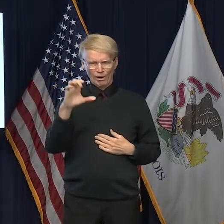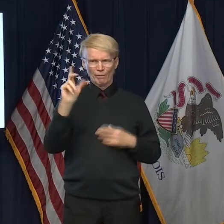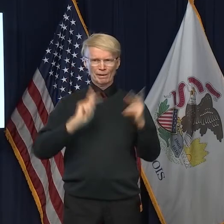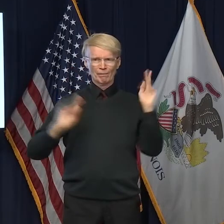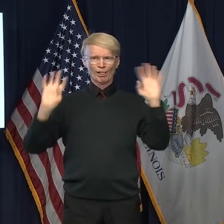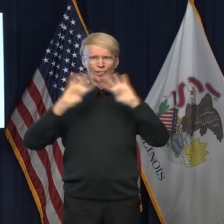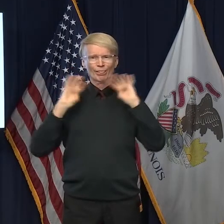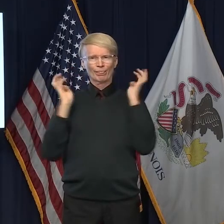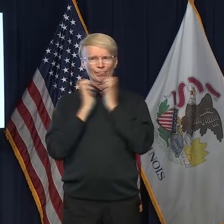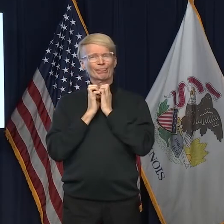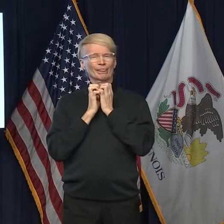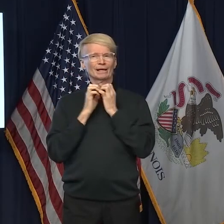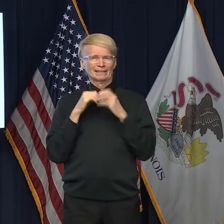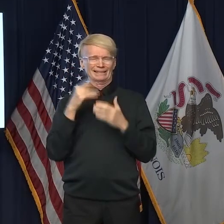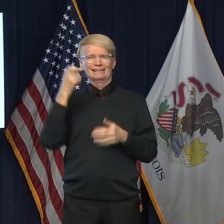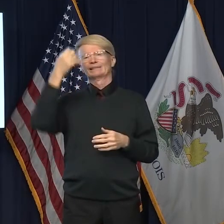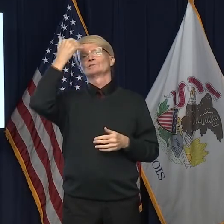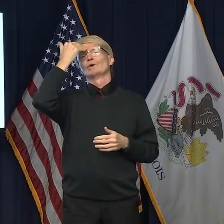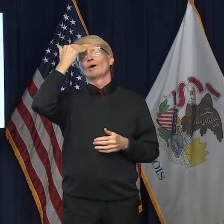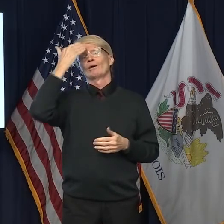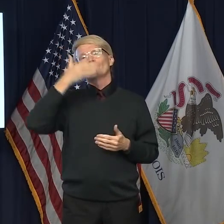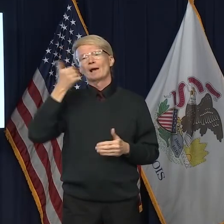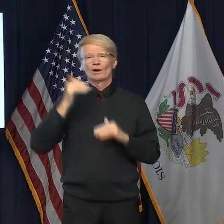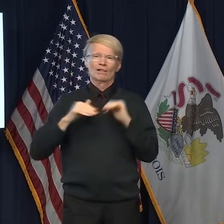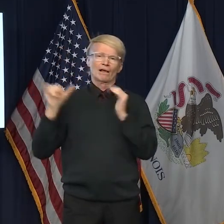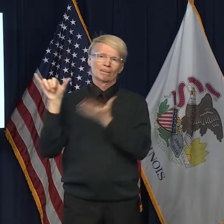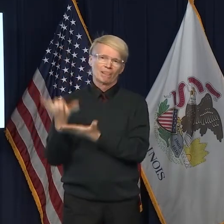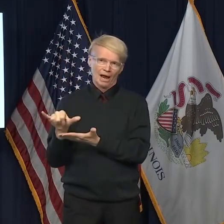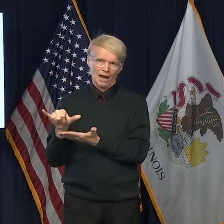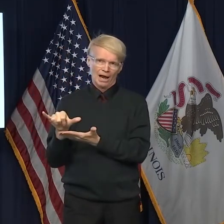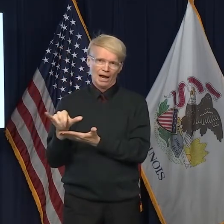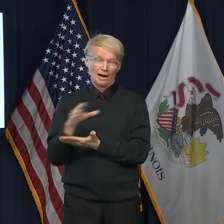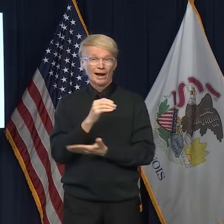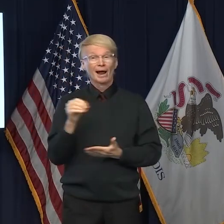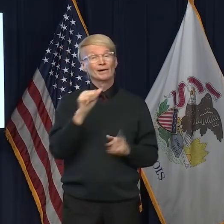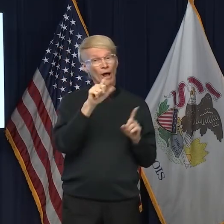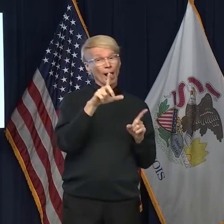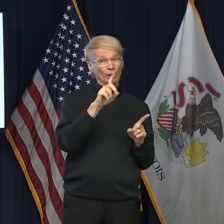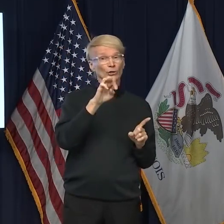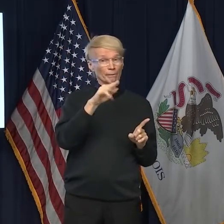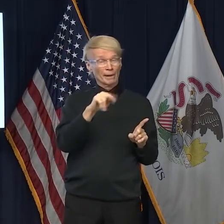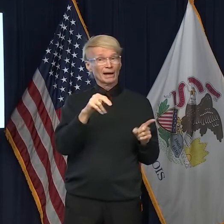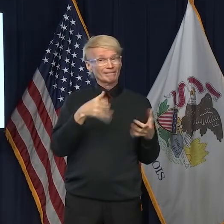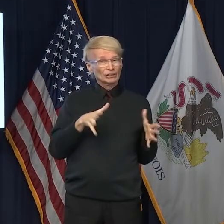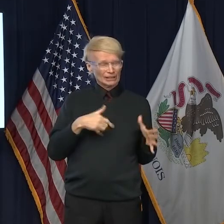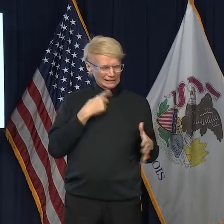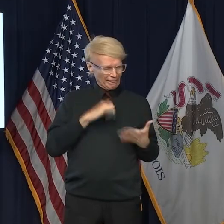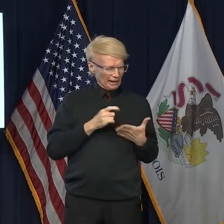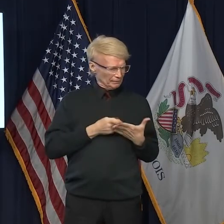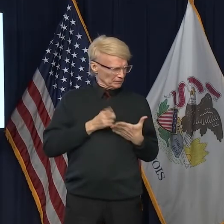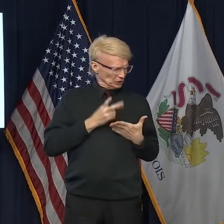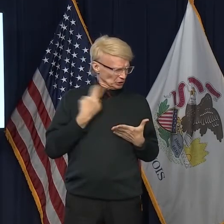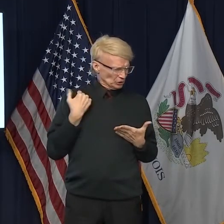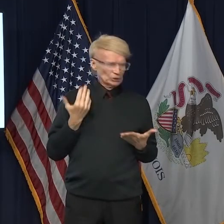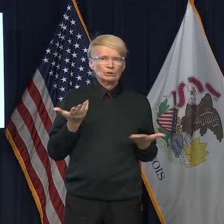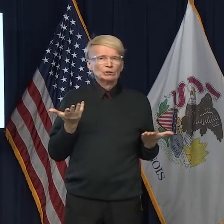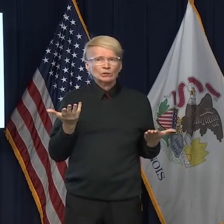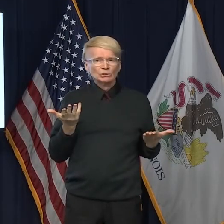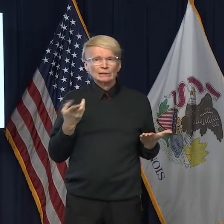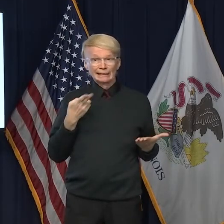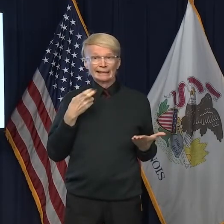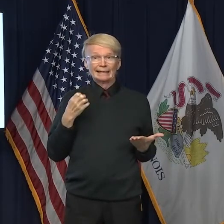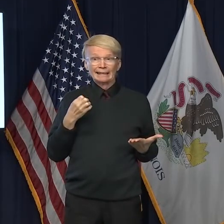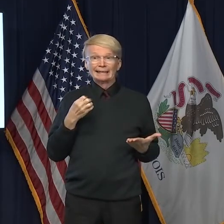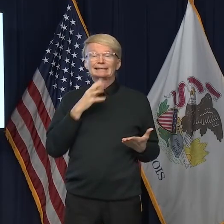in a space. He knows so much better than that. And the alderman does, and I just said it moments ago. He at least